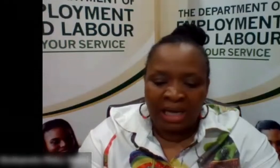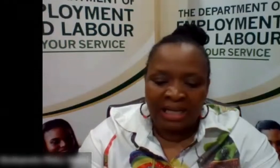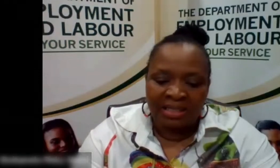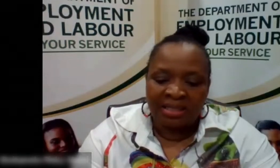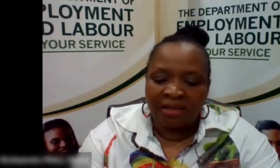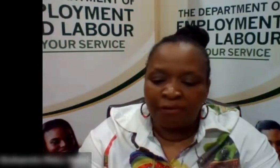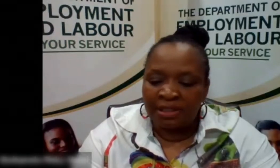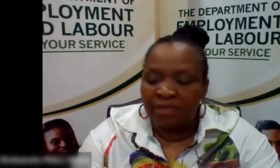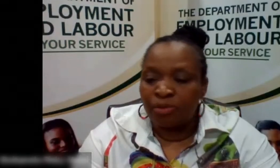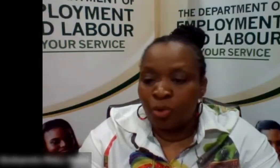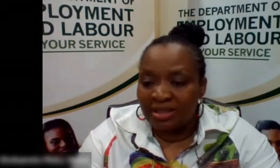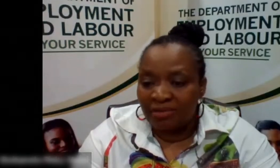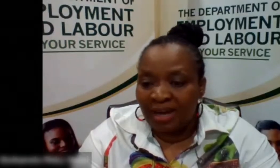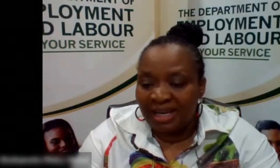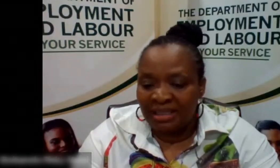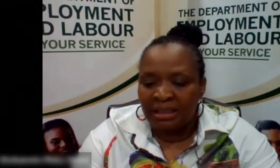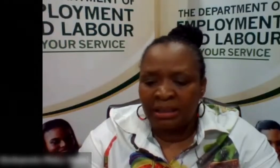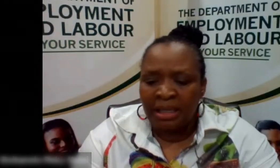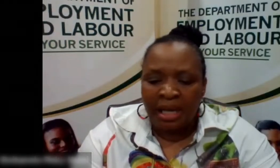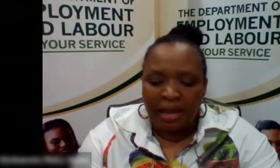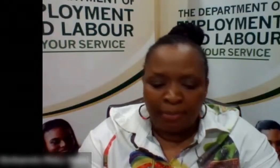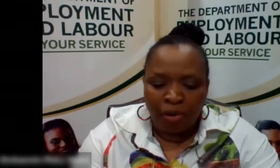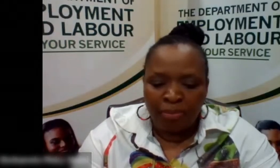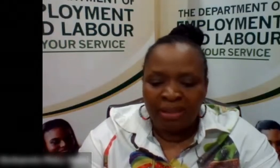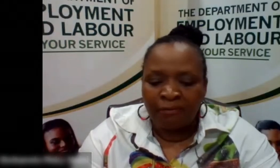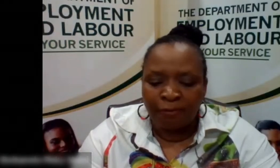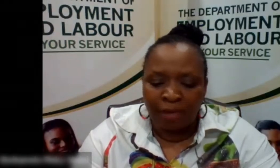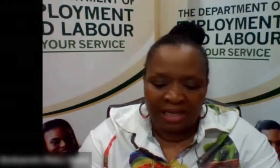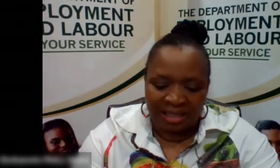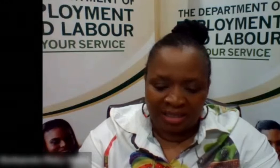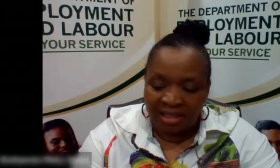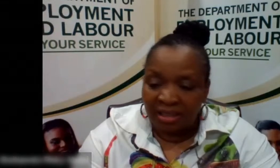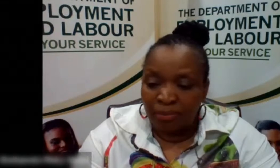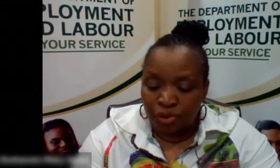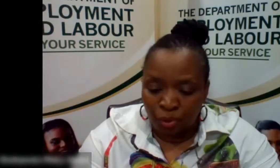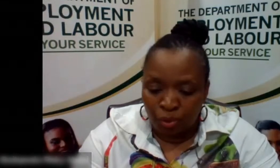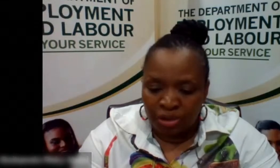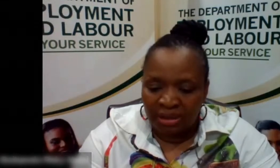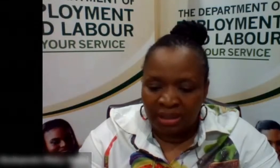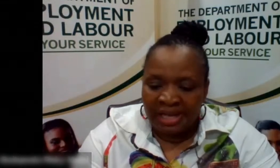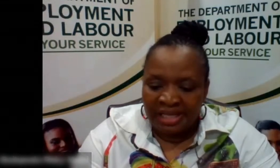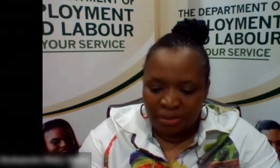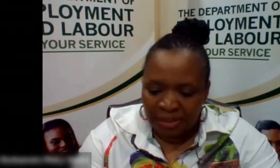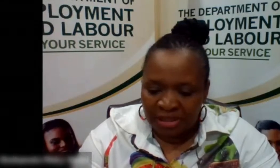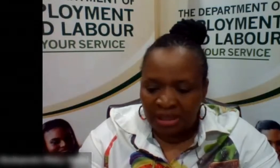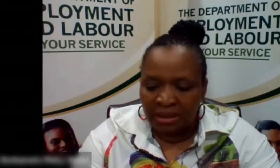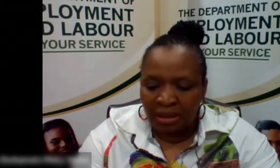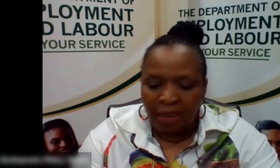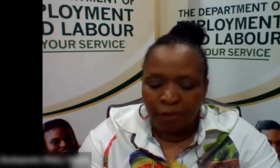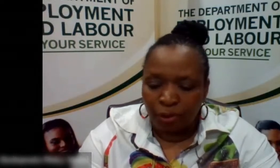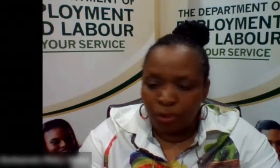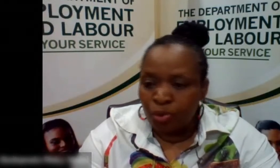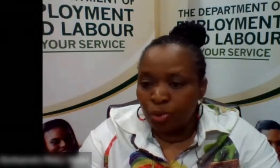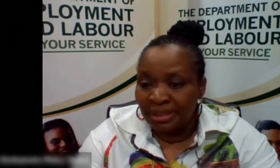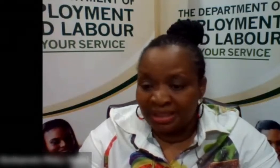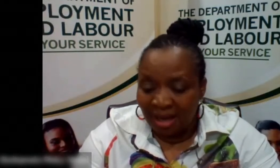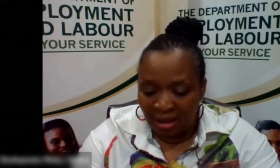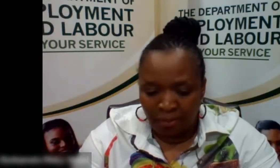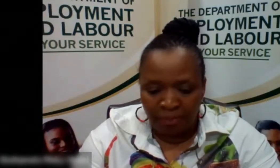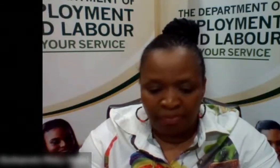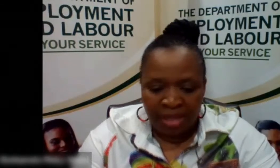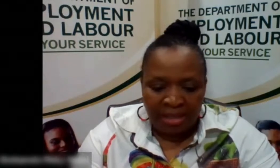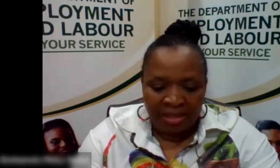will assist the victim towards finding a more meaningful and sustainable solution, especially for those who need